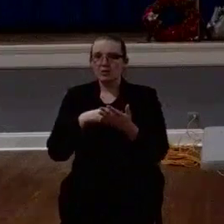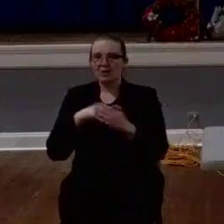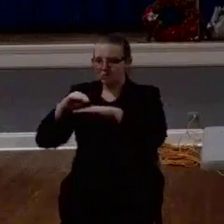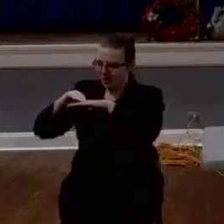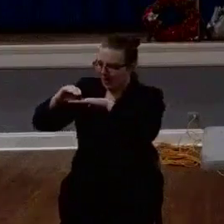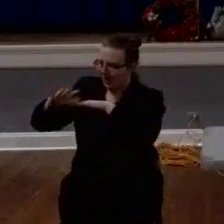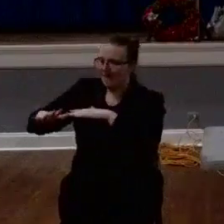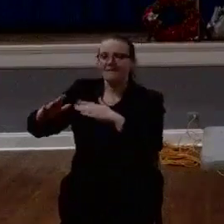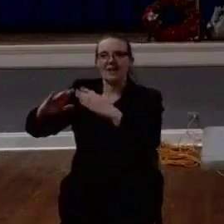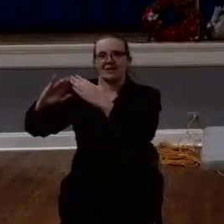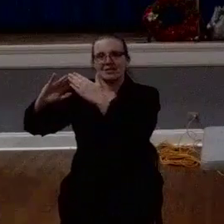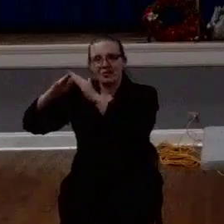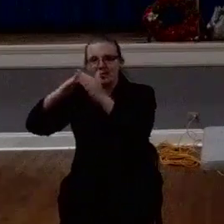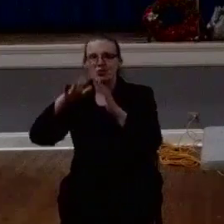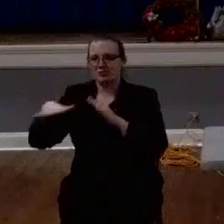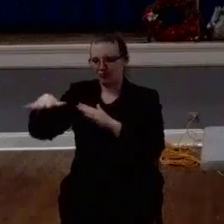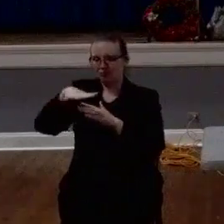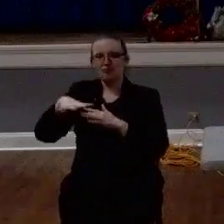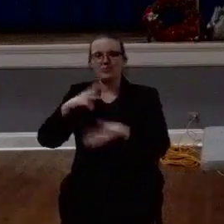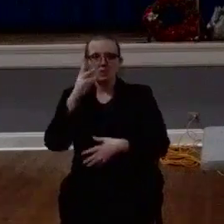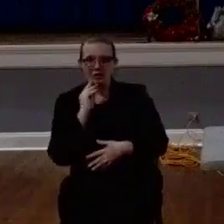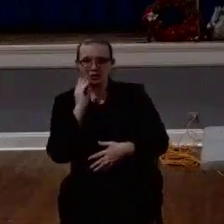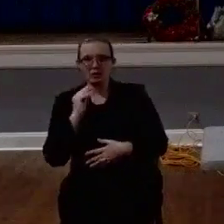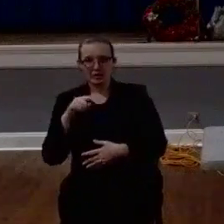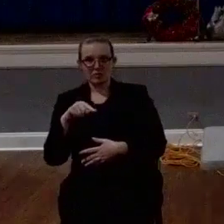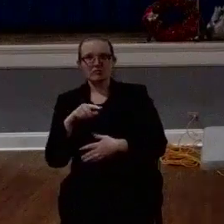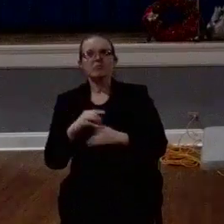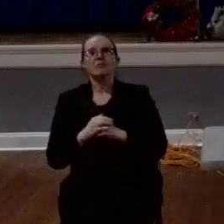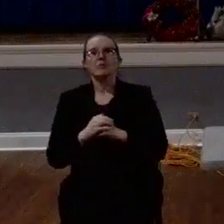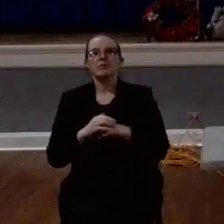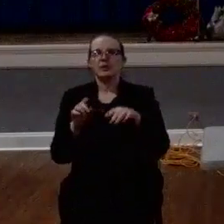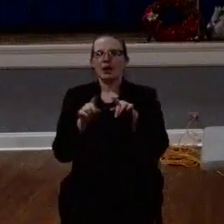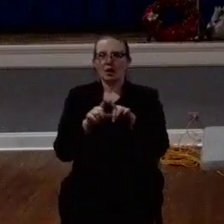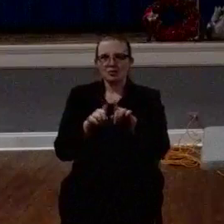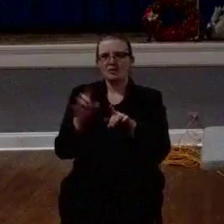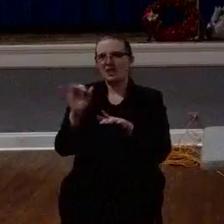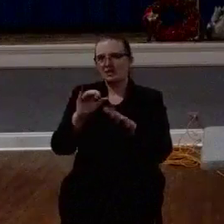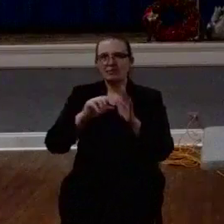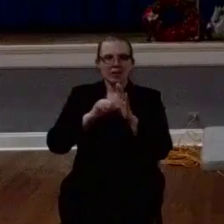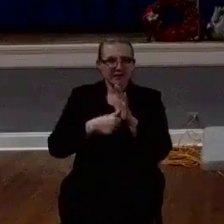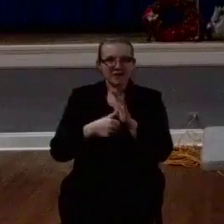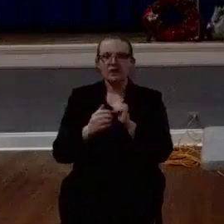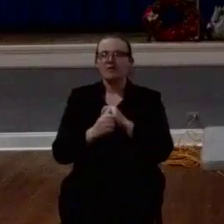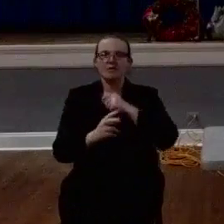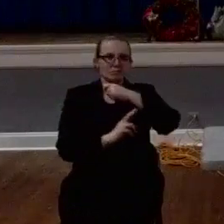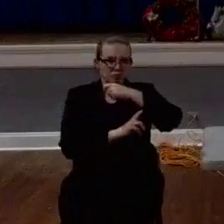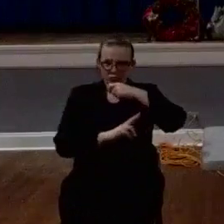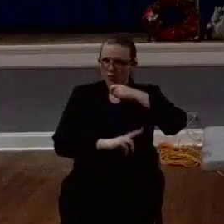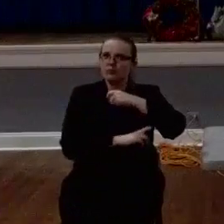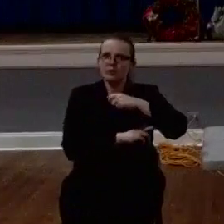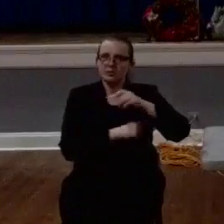able to experience those things. And again, we come back with the highlighting the bridge